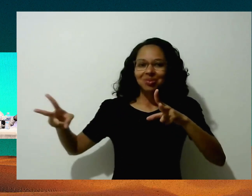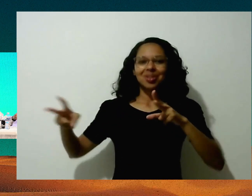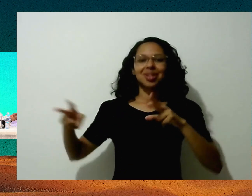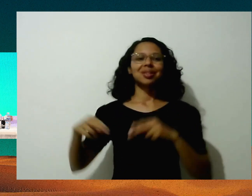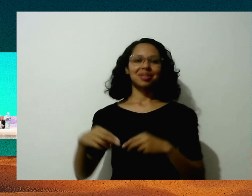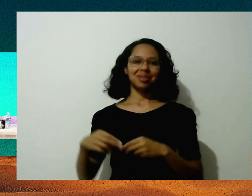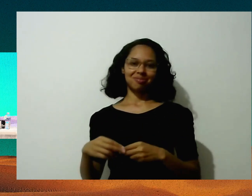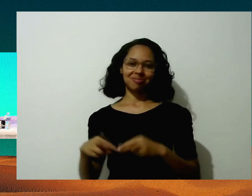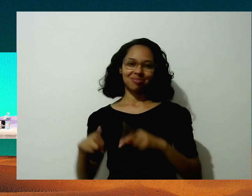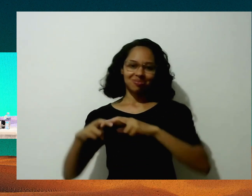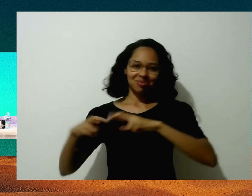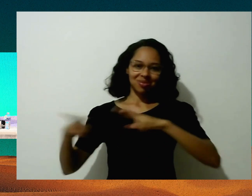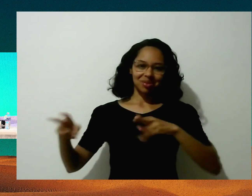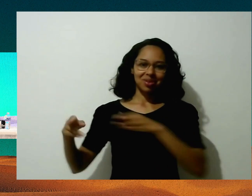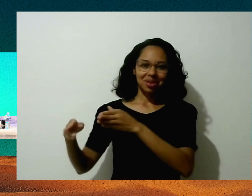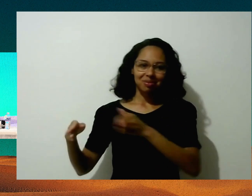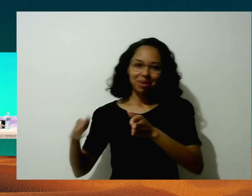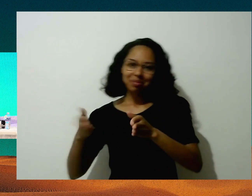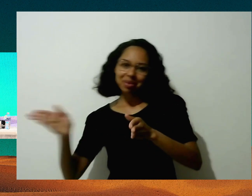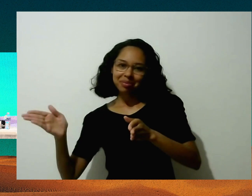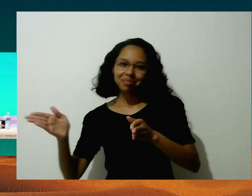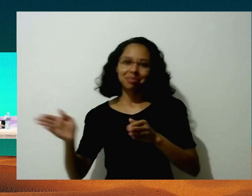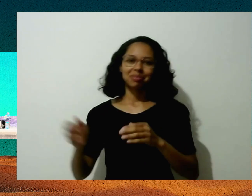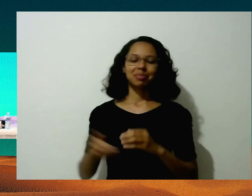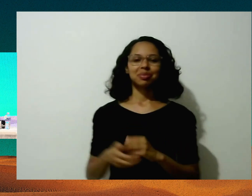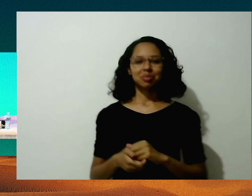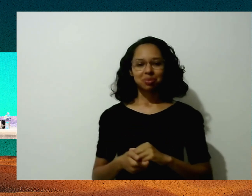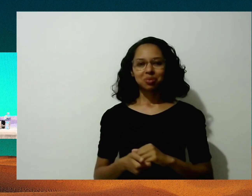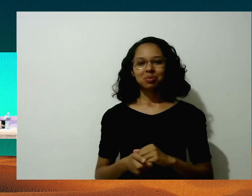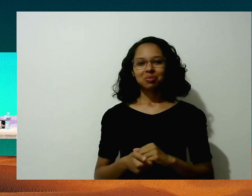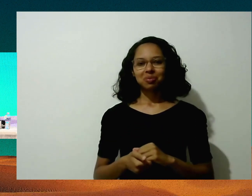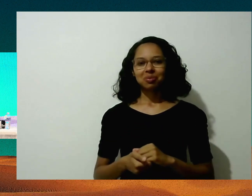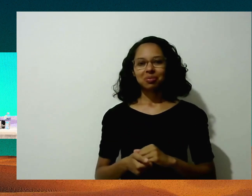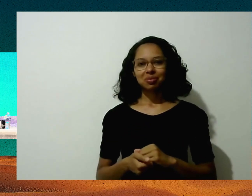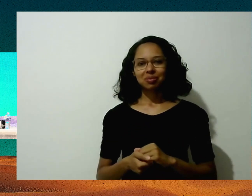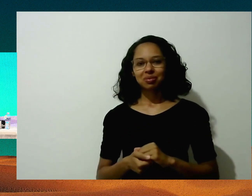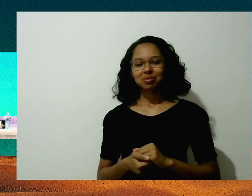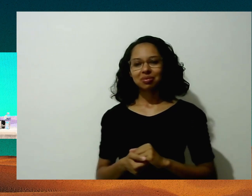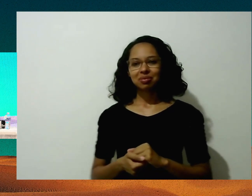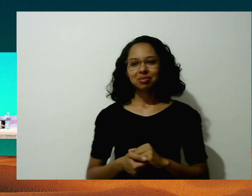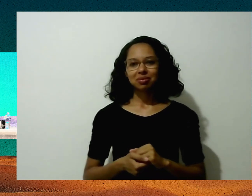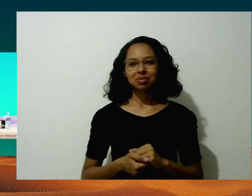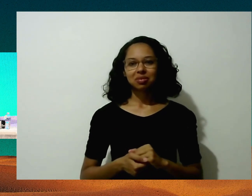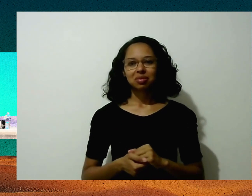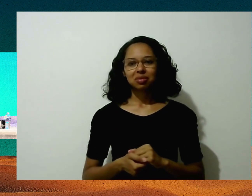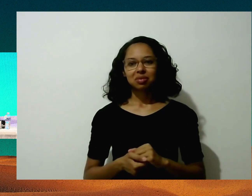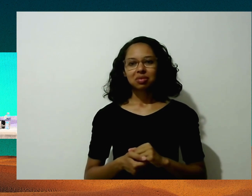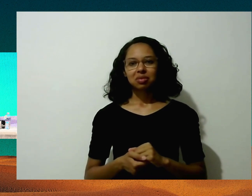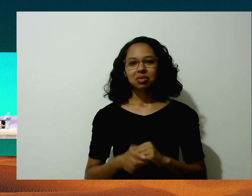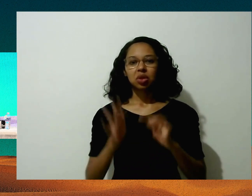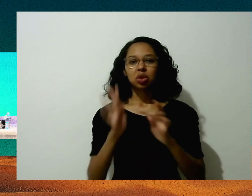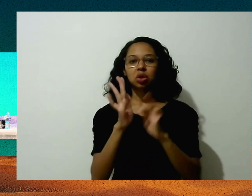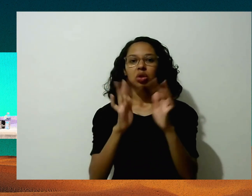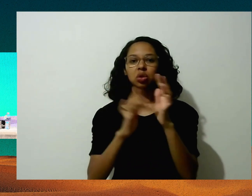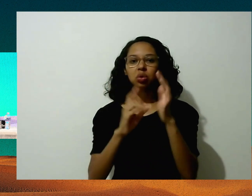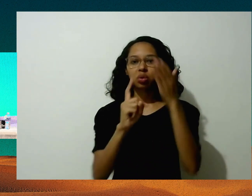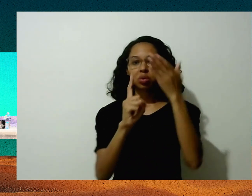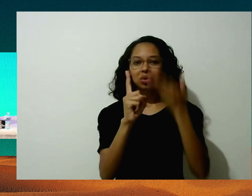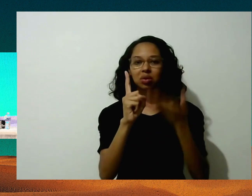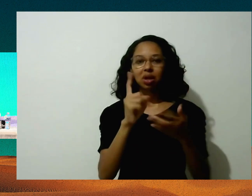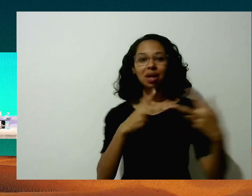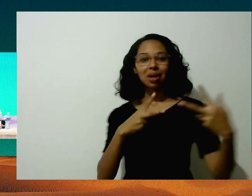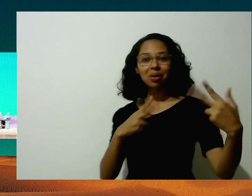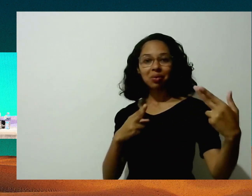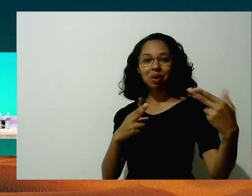path? E Jesus, ele foi criado um pouco menor que os anjos como homem. And Jesus